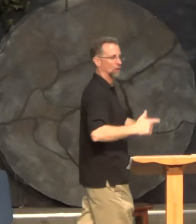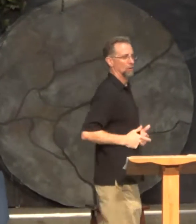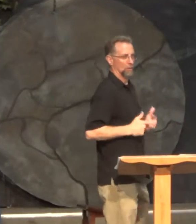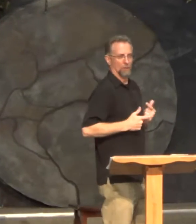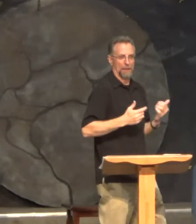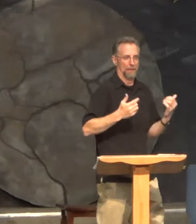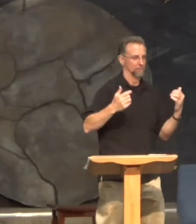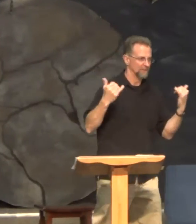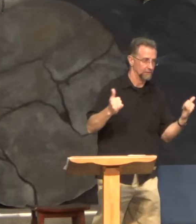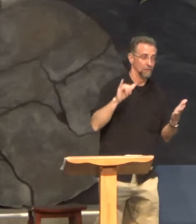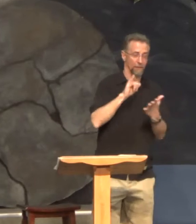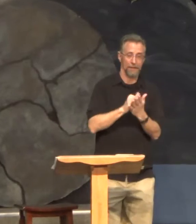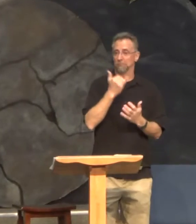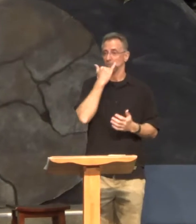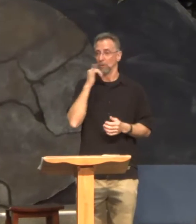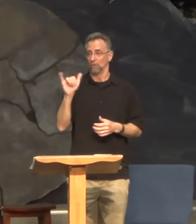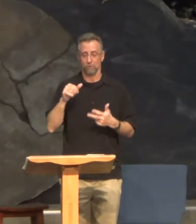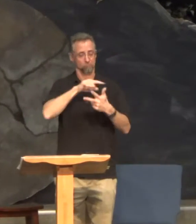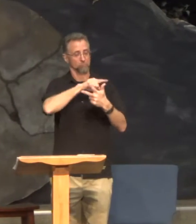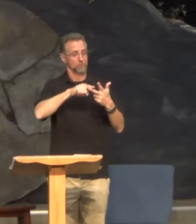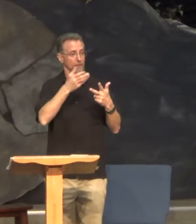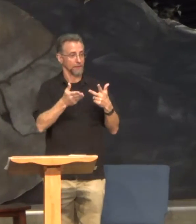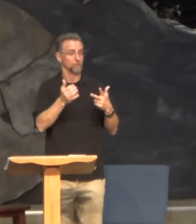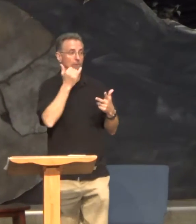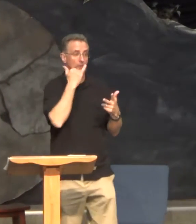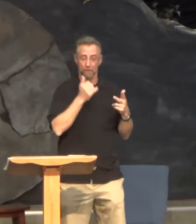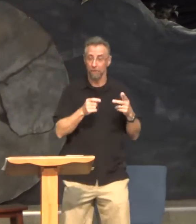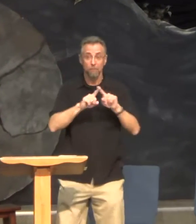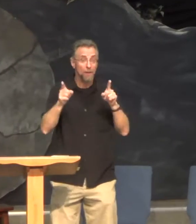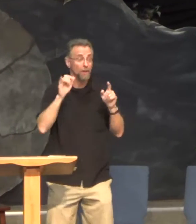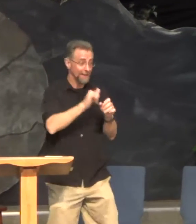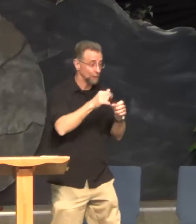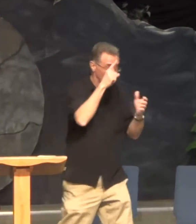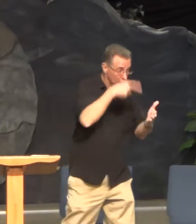or something else. Some wrong ideas there. But